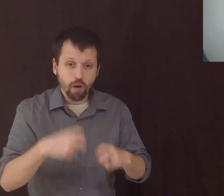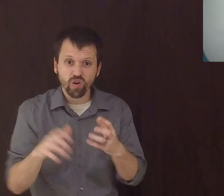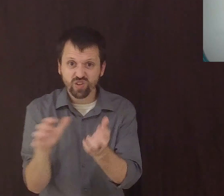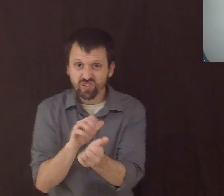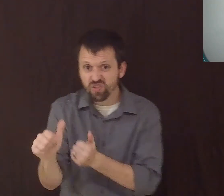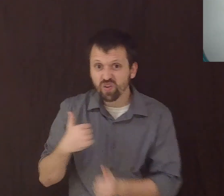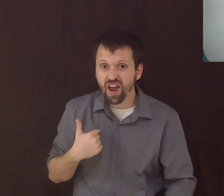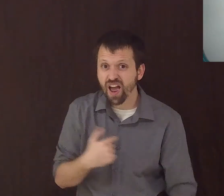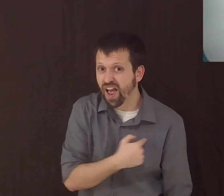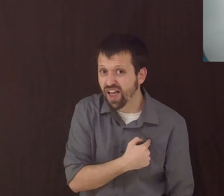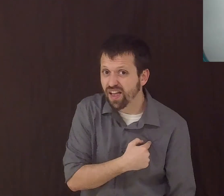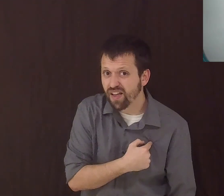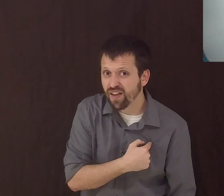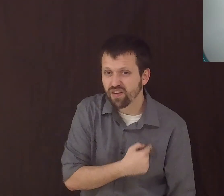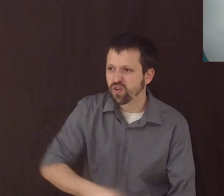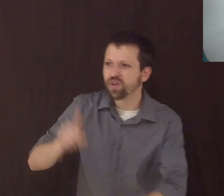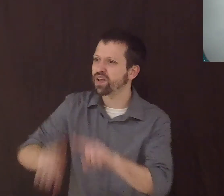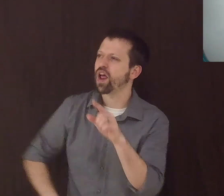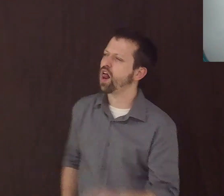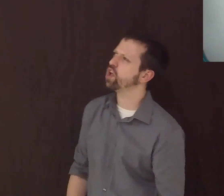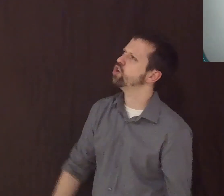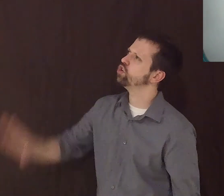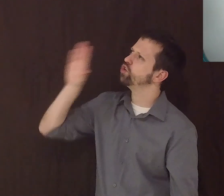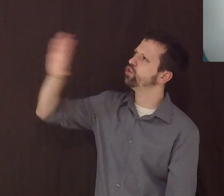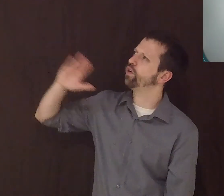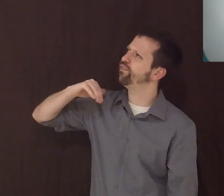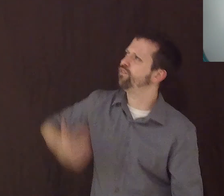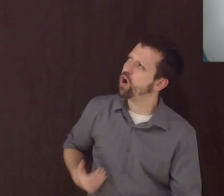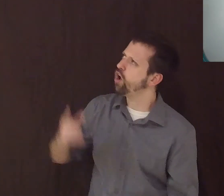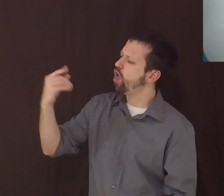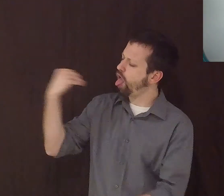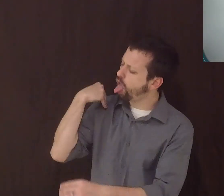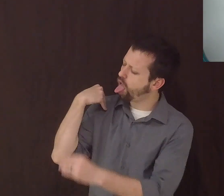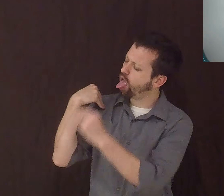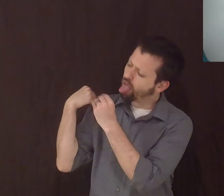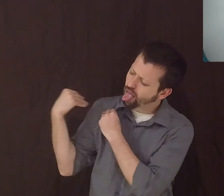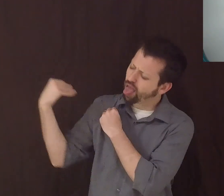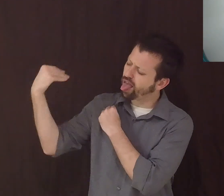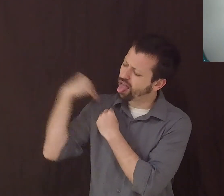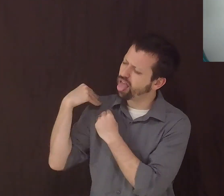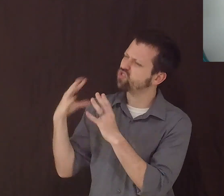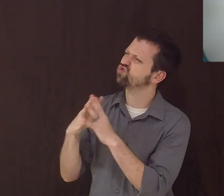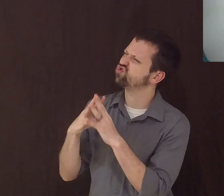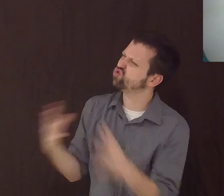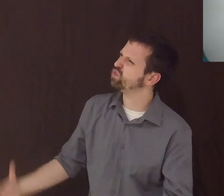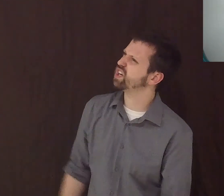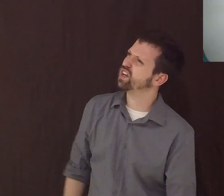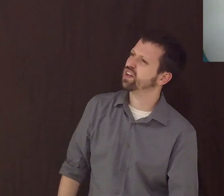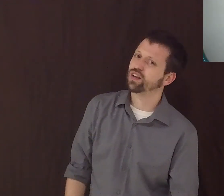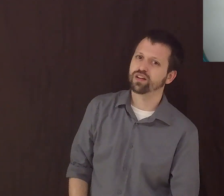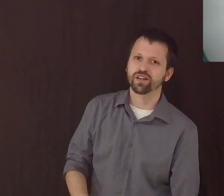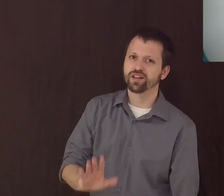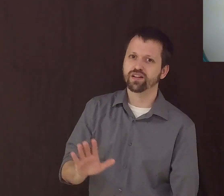we cannot point an accusing finger at God and say, God, you put too much on me. No, God has provided a way of escape that you may